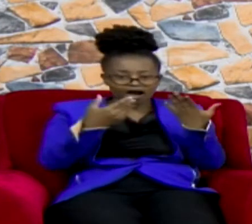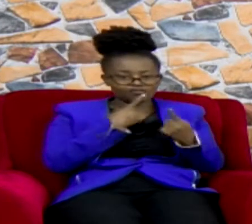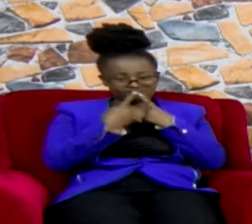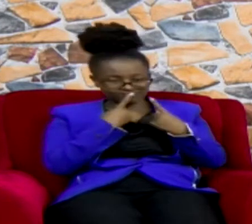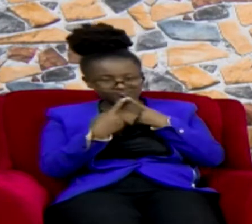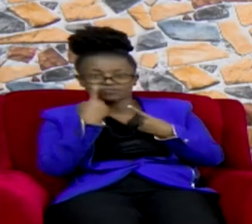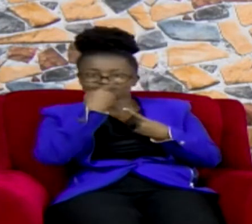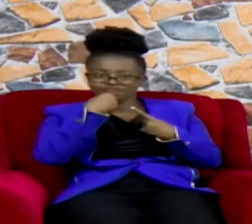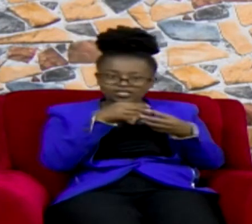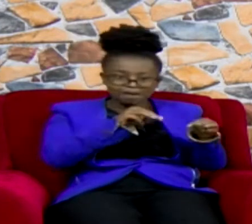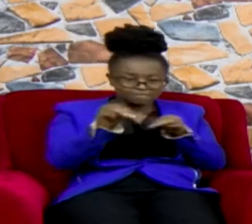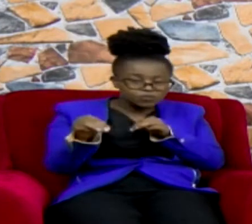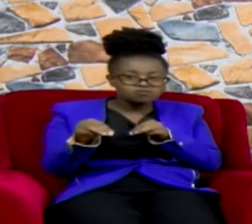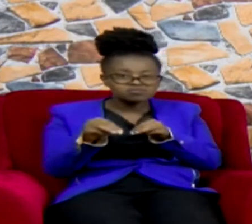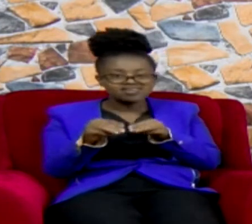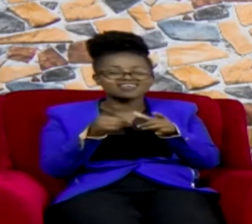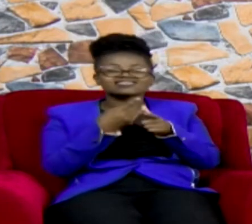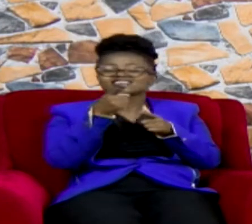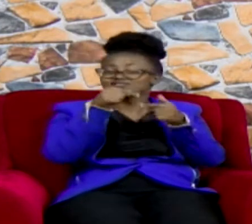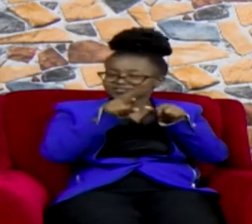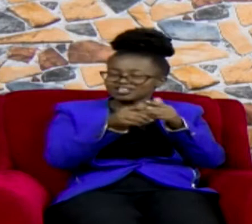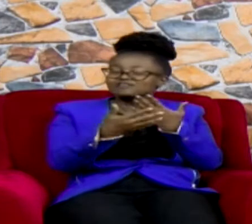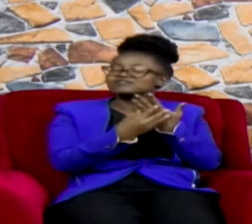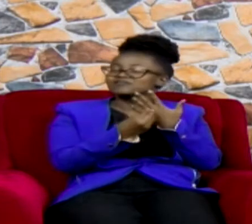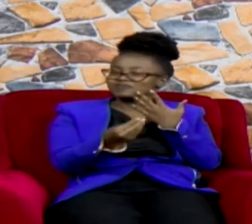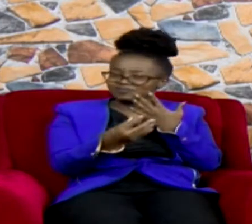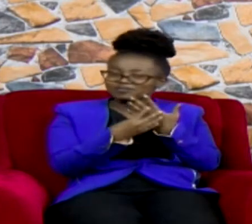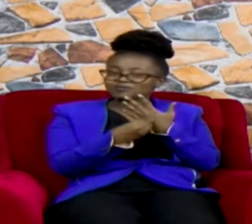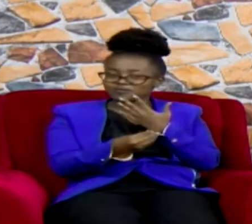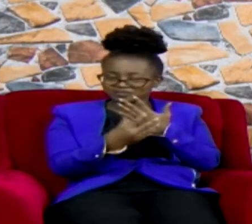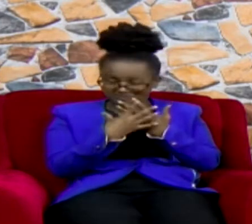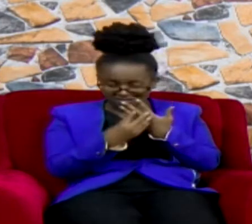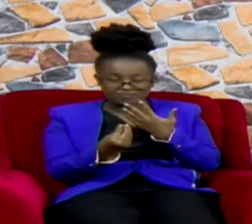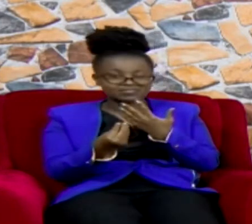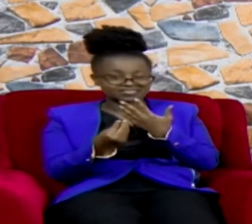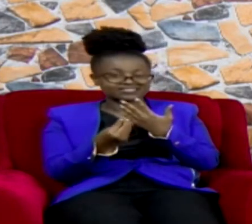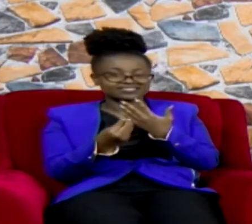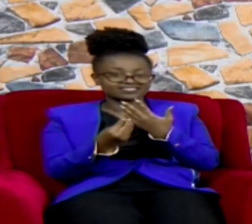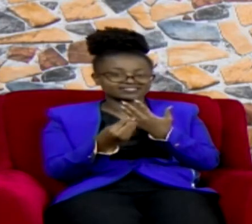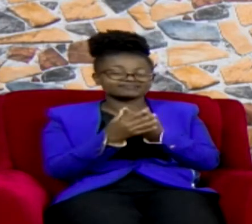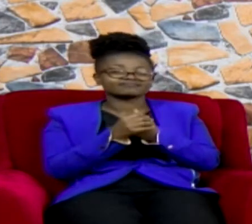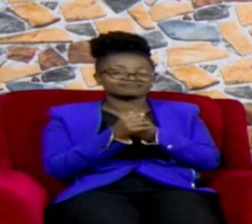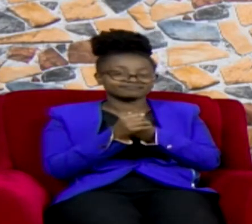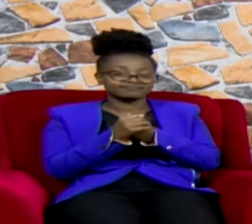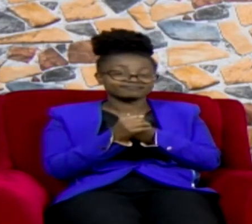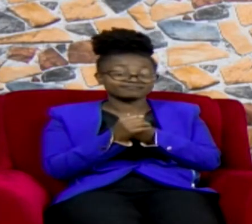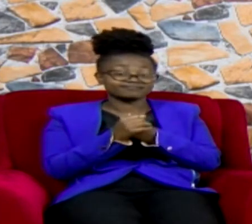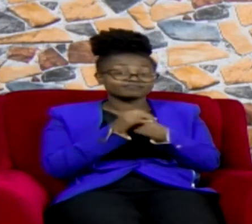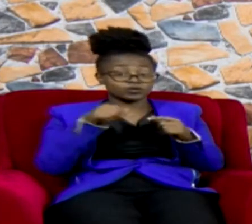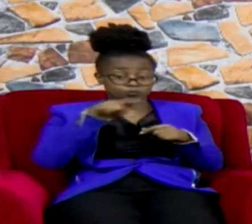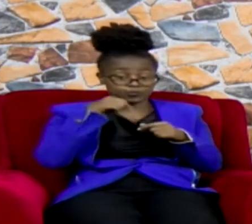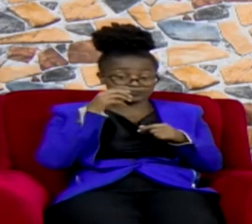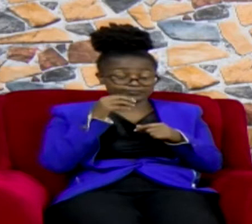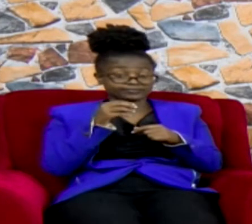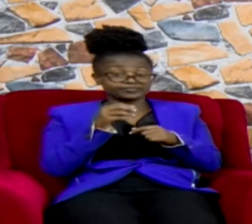tongue, they are moving to shape the sounds, and then you try to imitate what they are saying. And we have seen